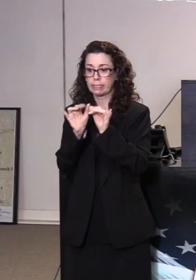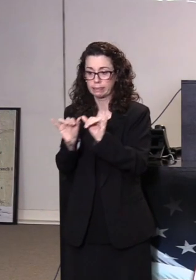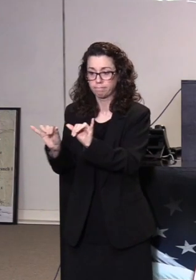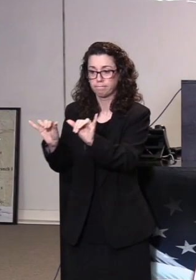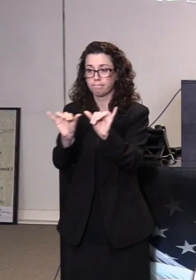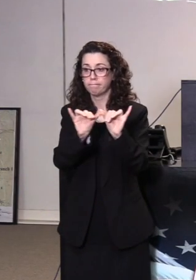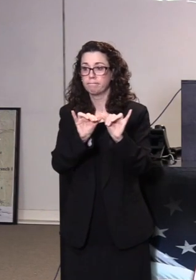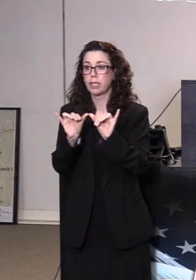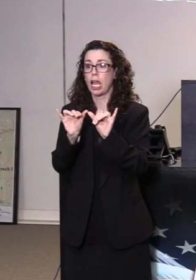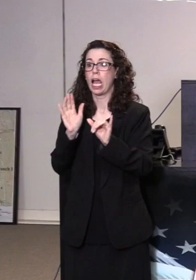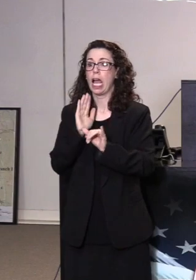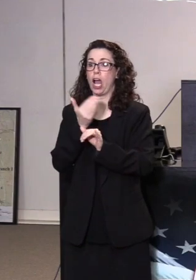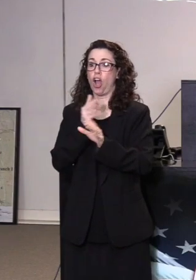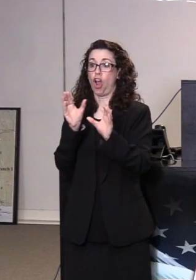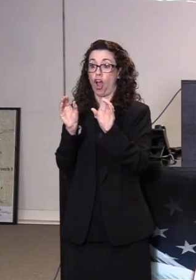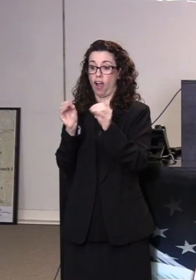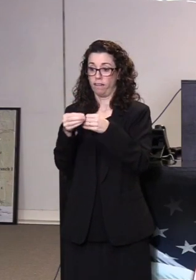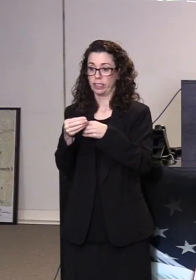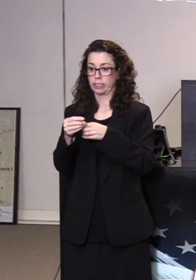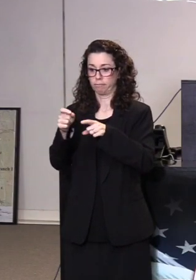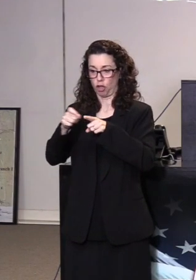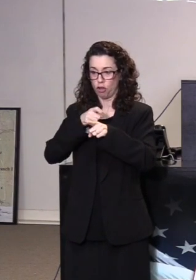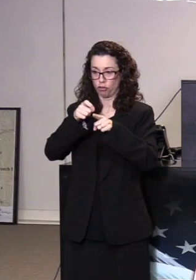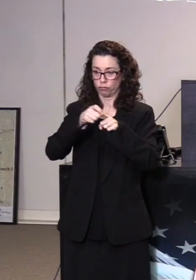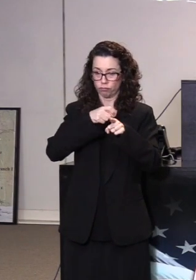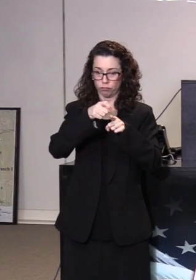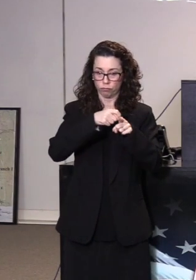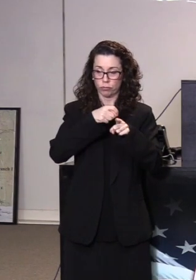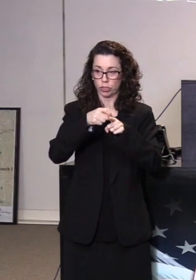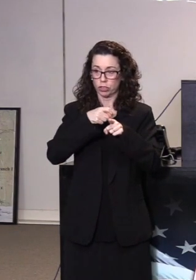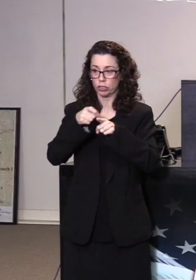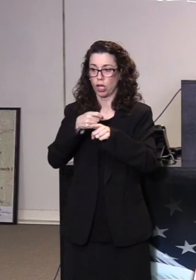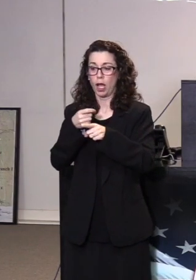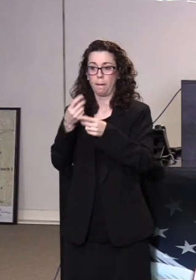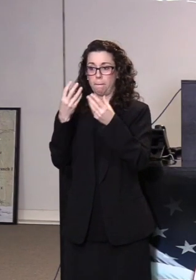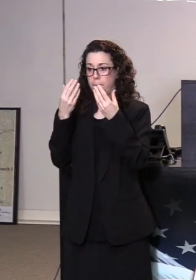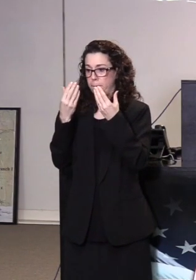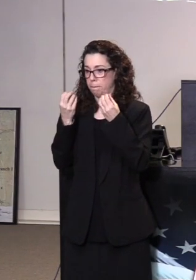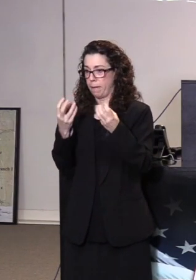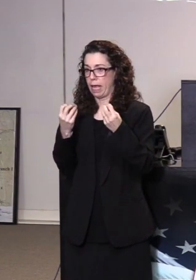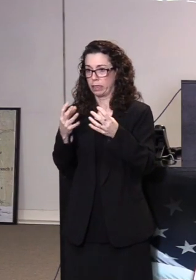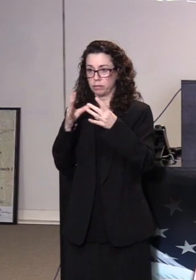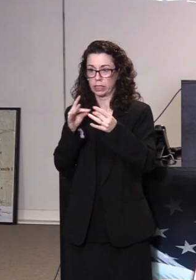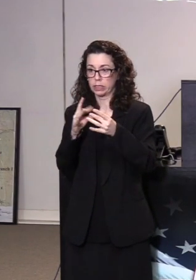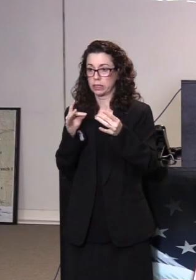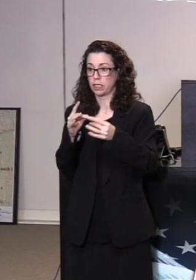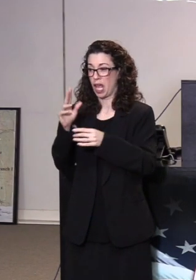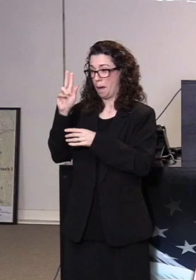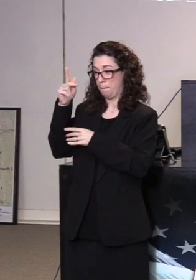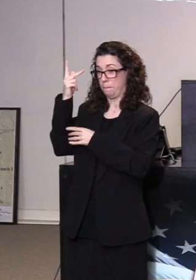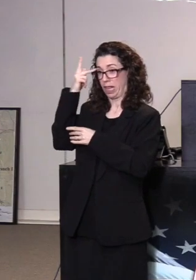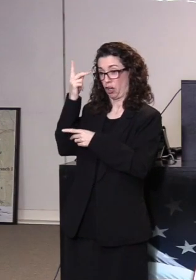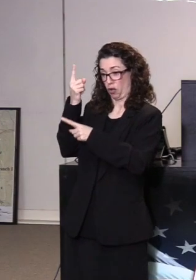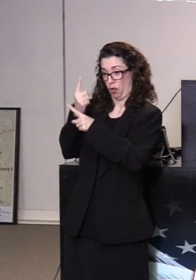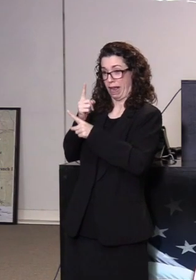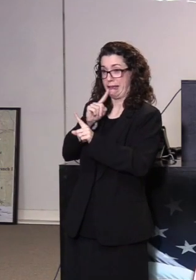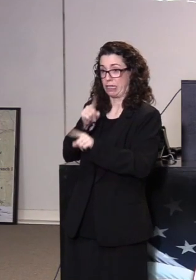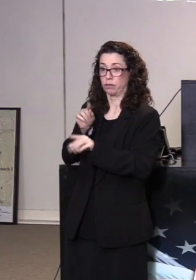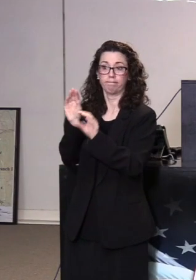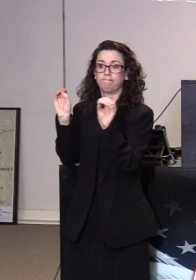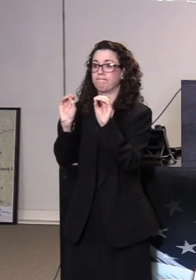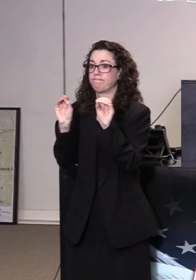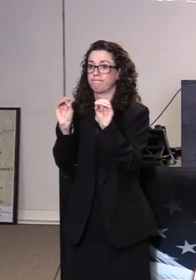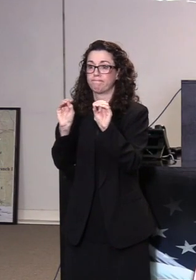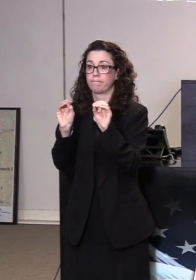have received numerous calls and messages on both sides of this issue. There is no political right answer. We must not